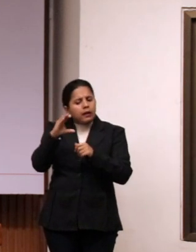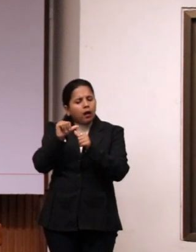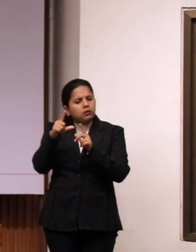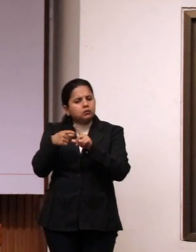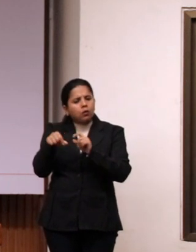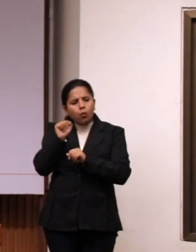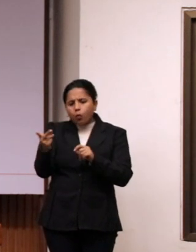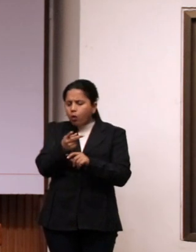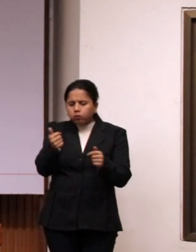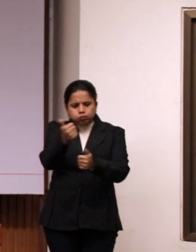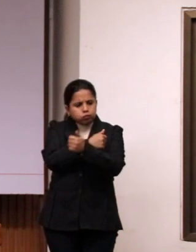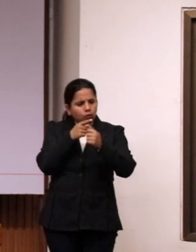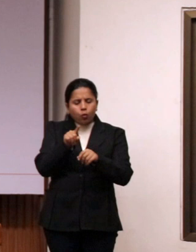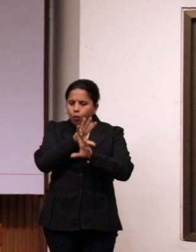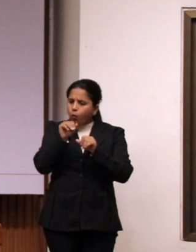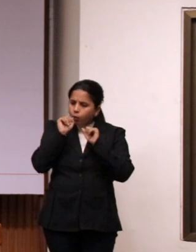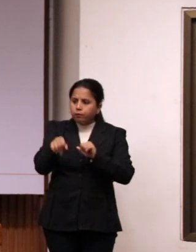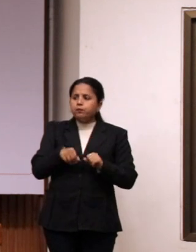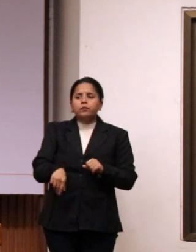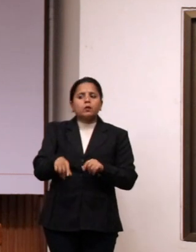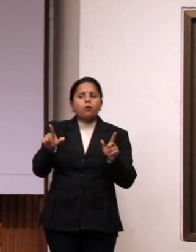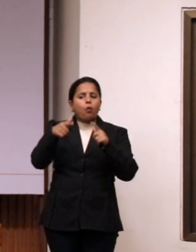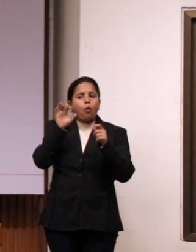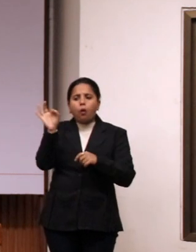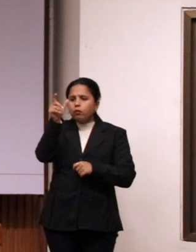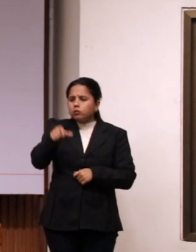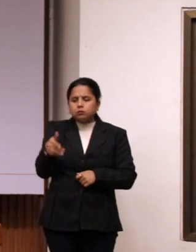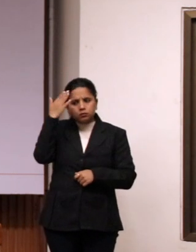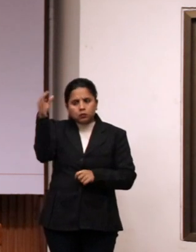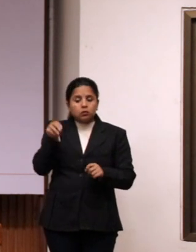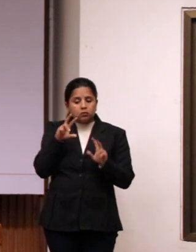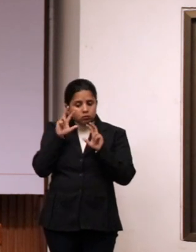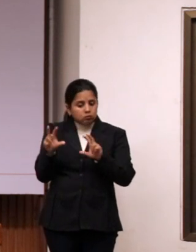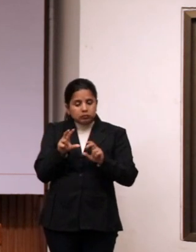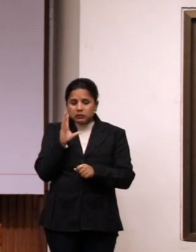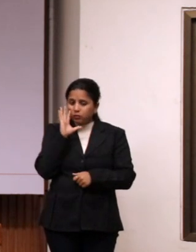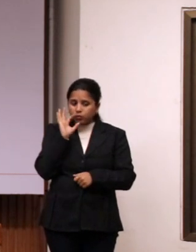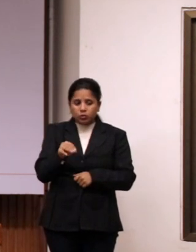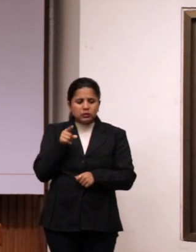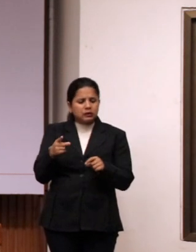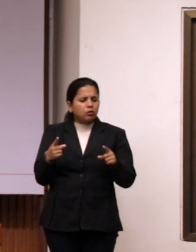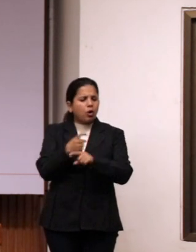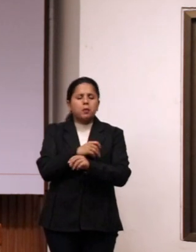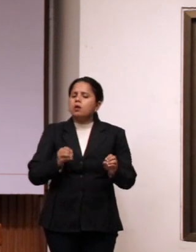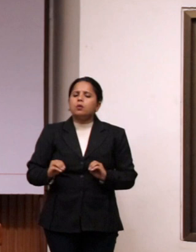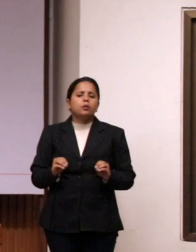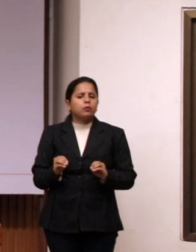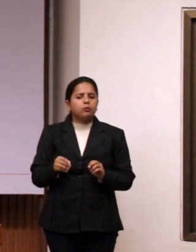And his own forest officer was not known about it. So therefore, monitoring is very important. It is not complicated.